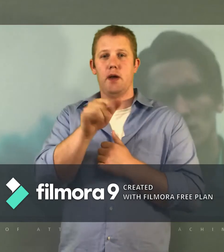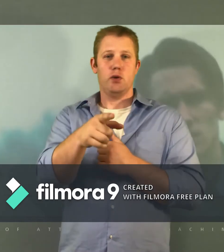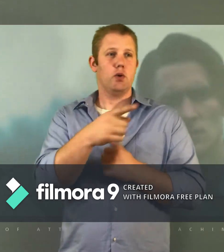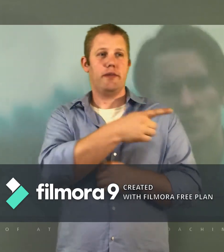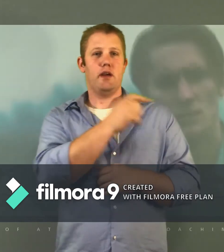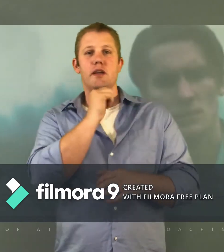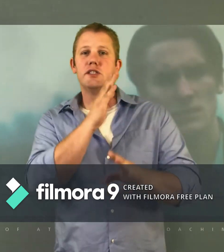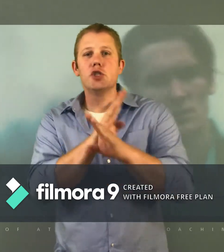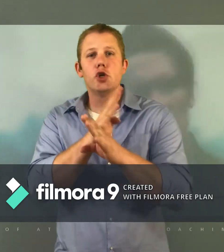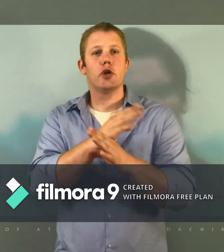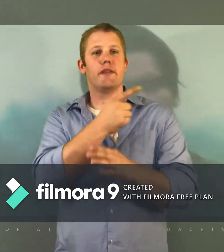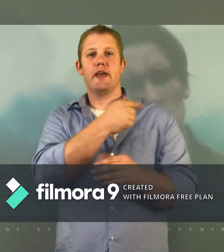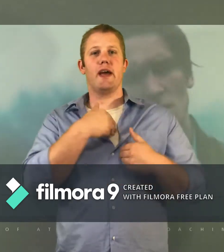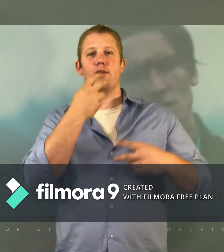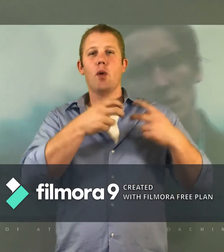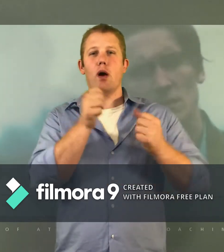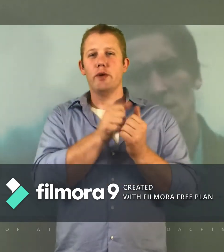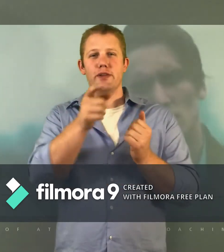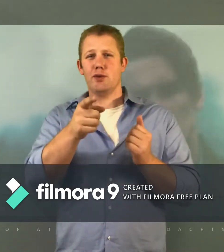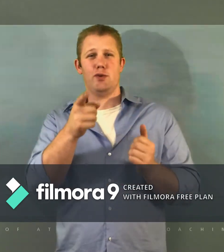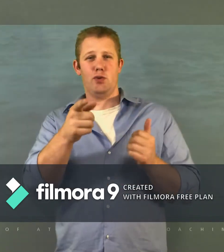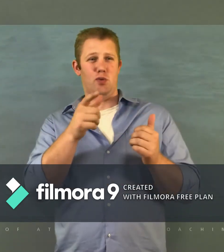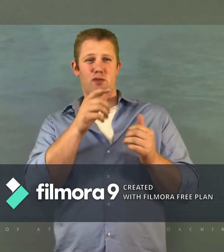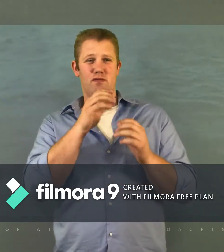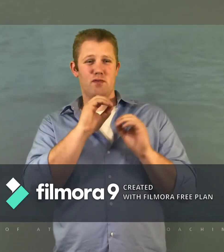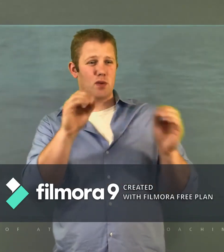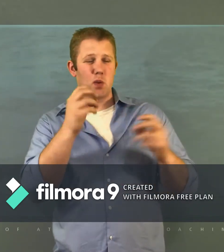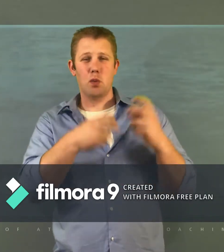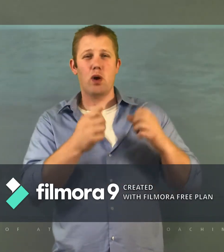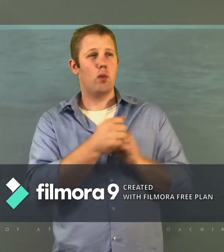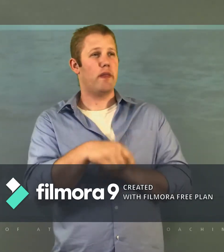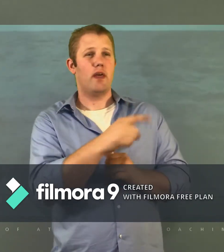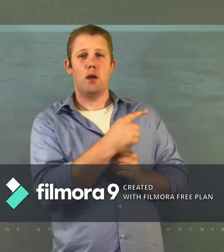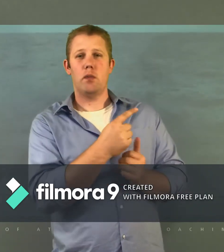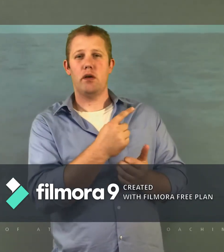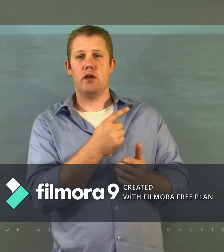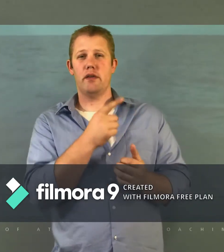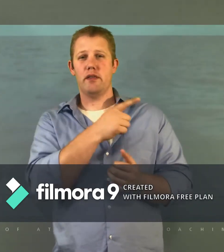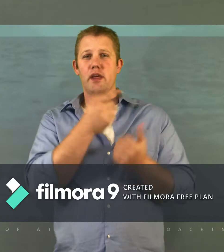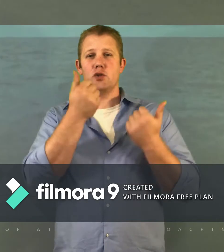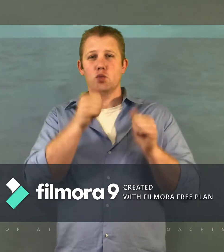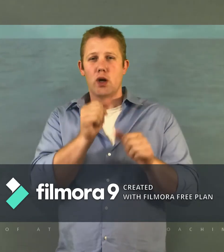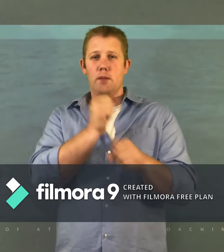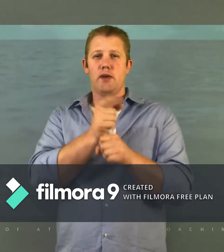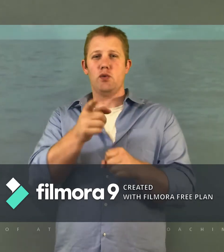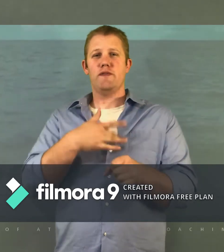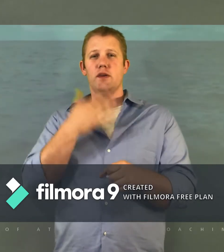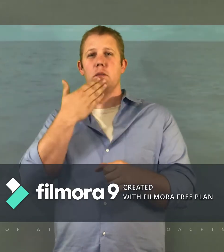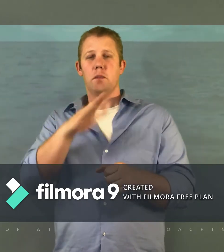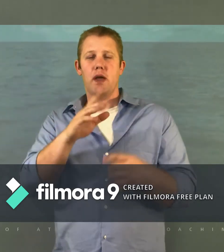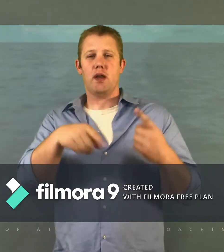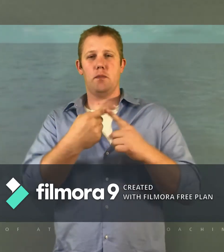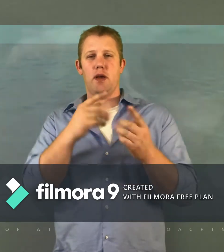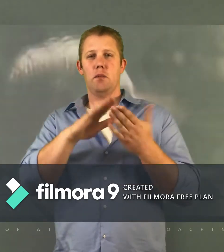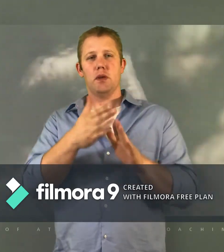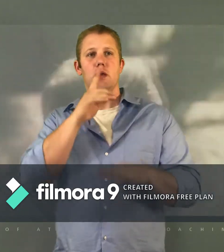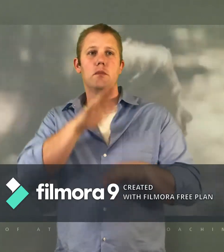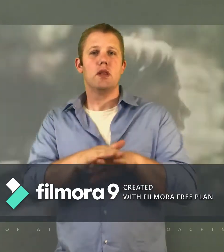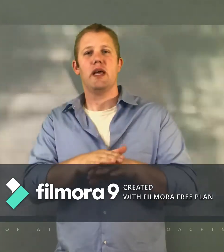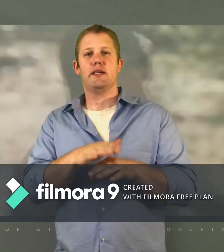They're threatened, they're insecure. They have a problem with you and you don't even have a problem with them. They try and make you feel bad